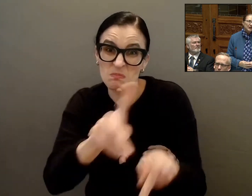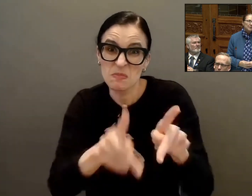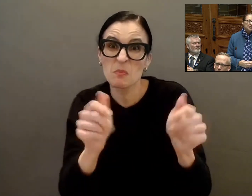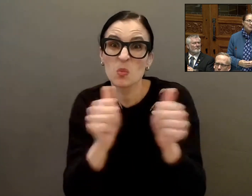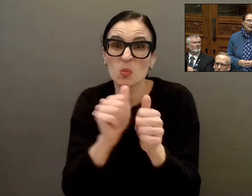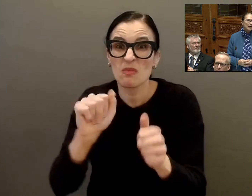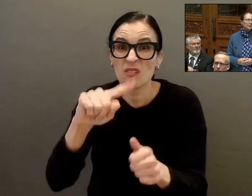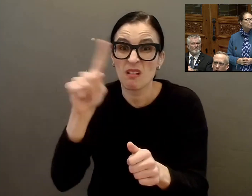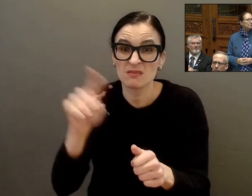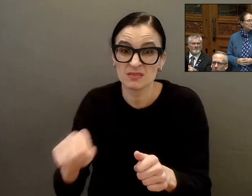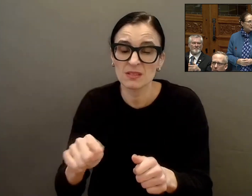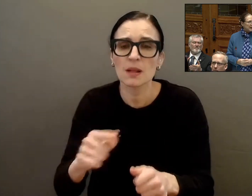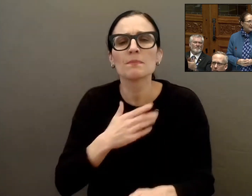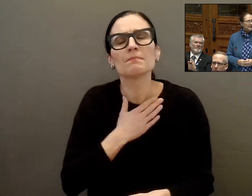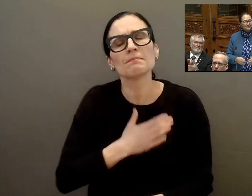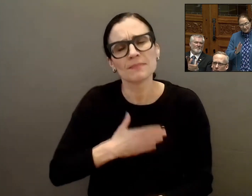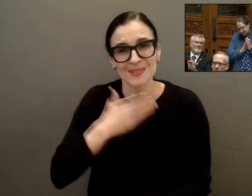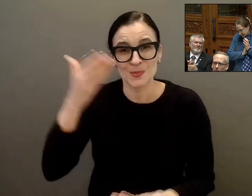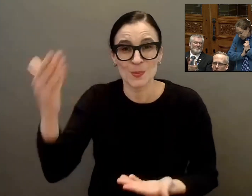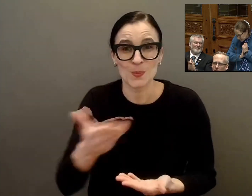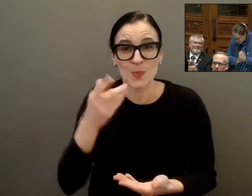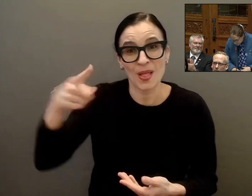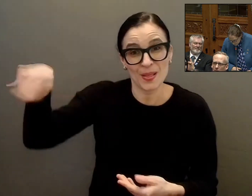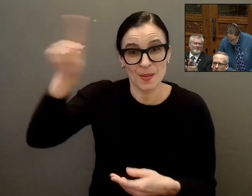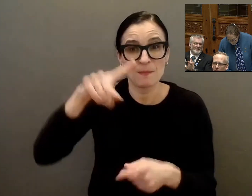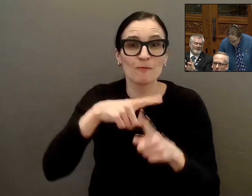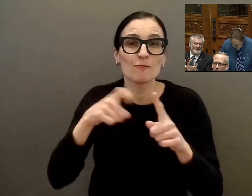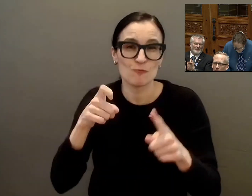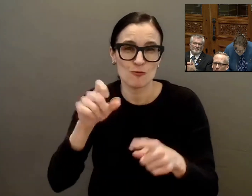the Alzheimer's Society.